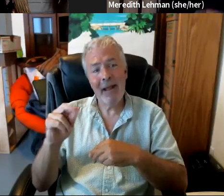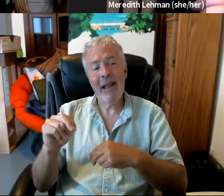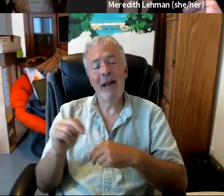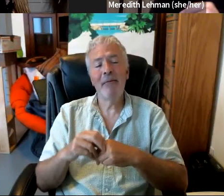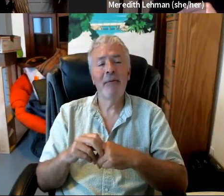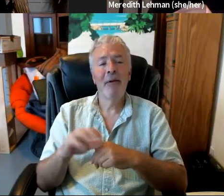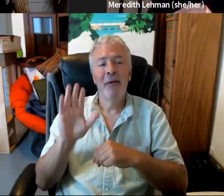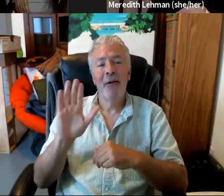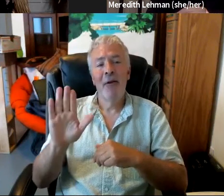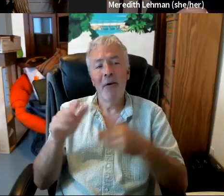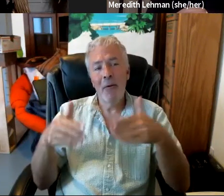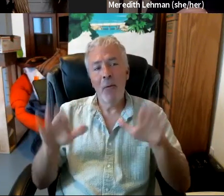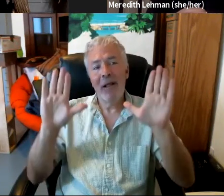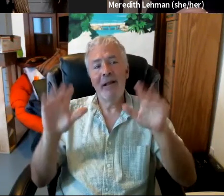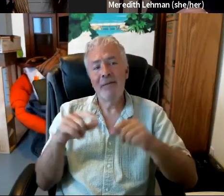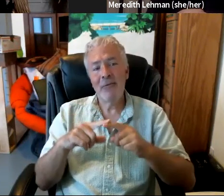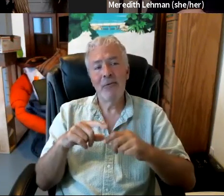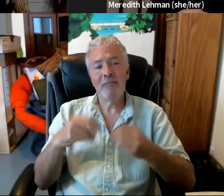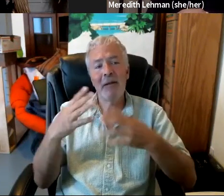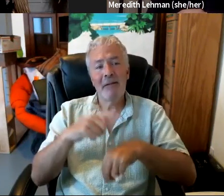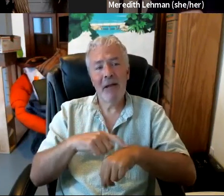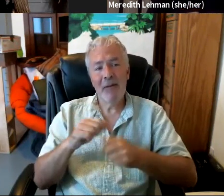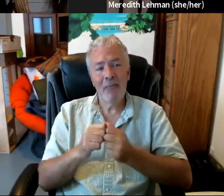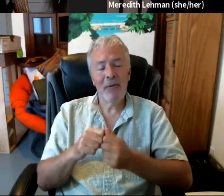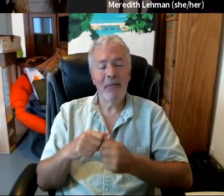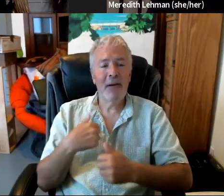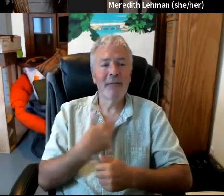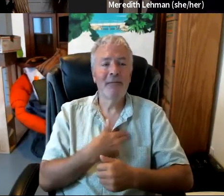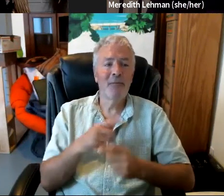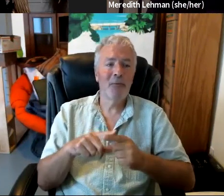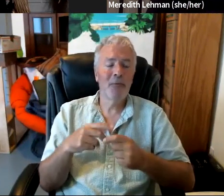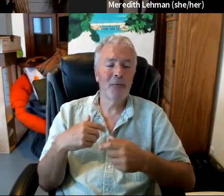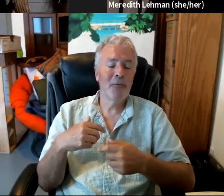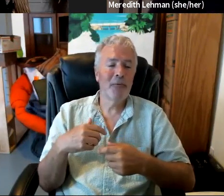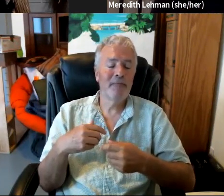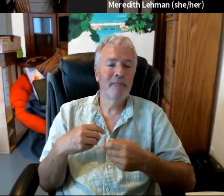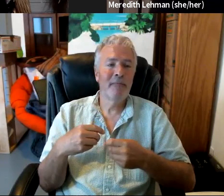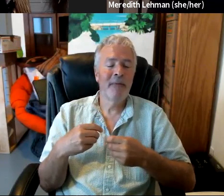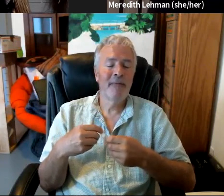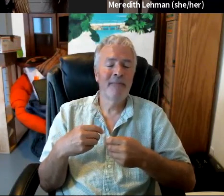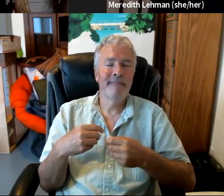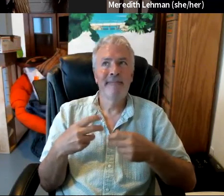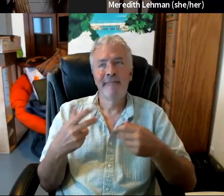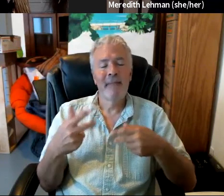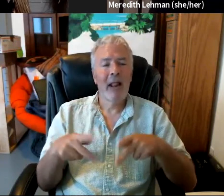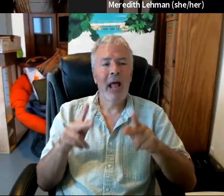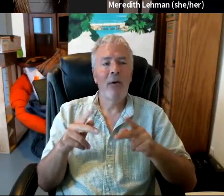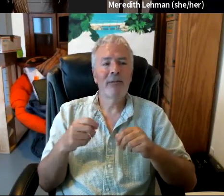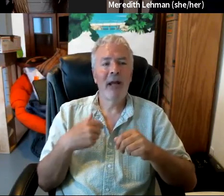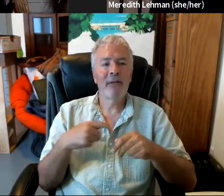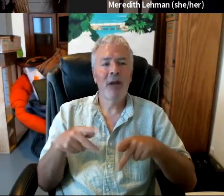here for the museum. And also Meridith Lehman, thank you for all of the time that you have spent and allowing